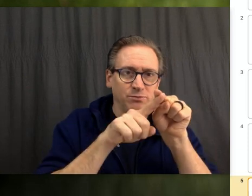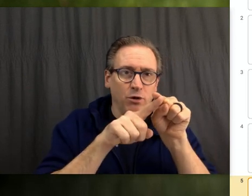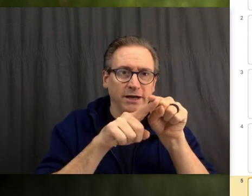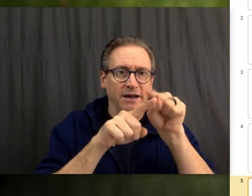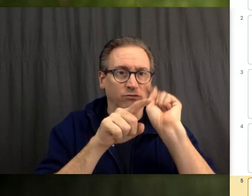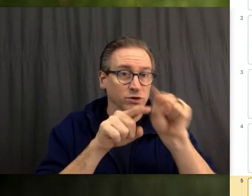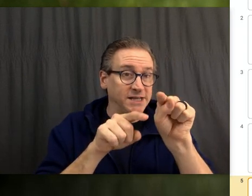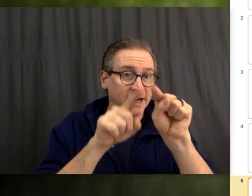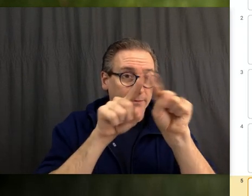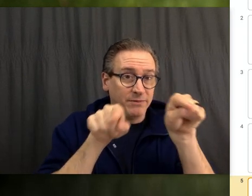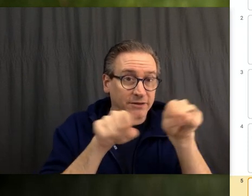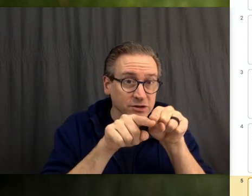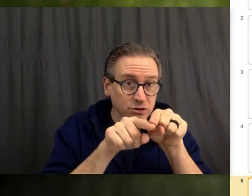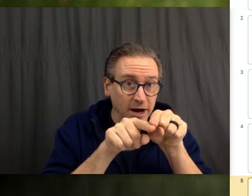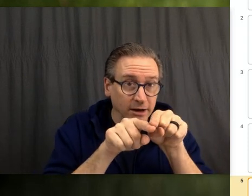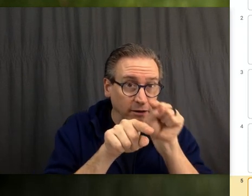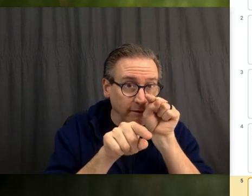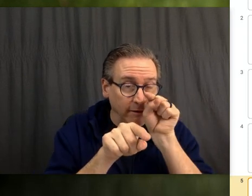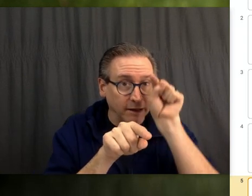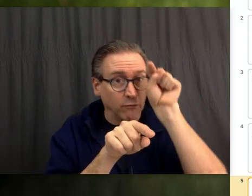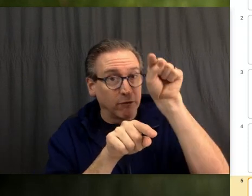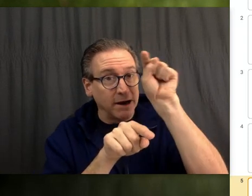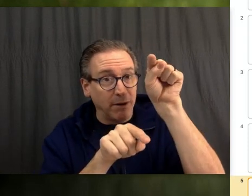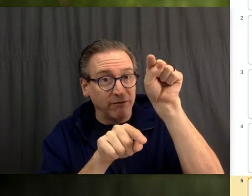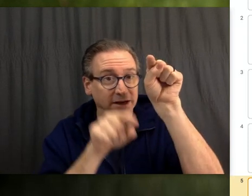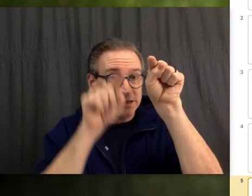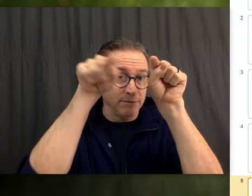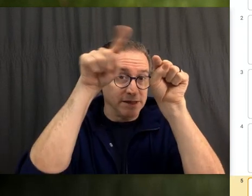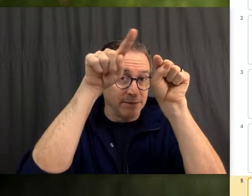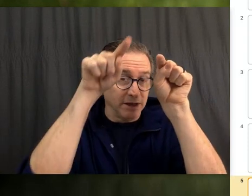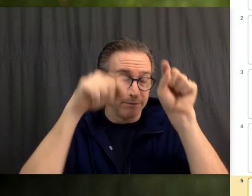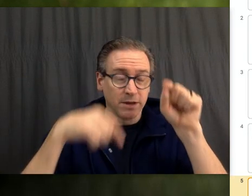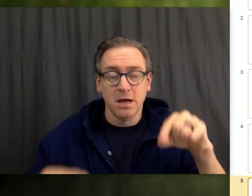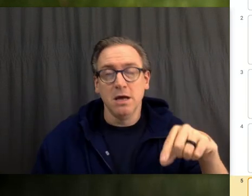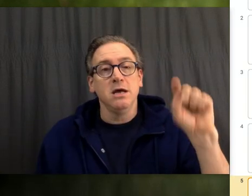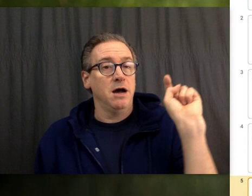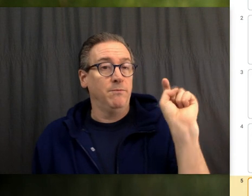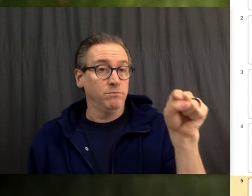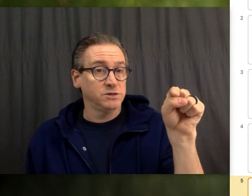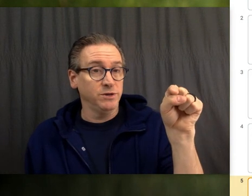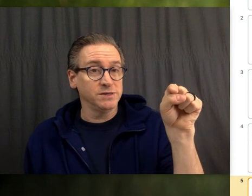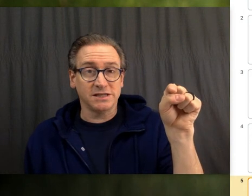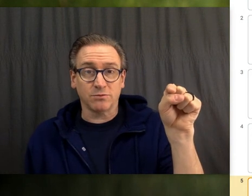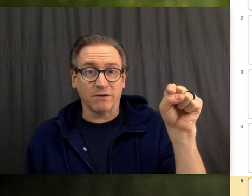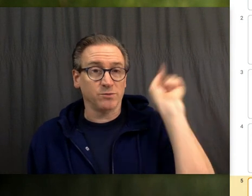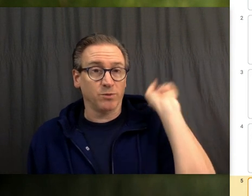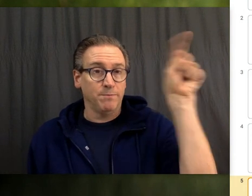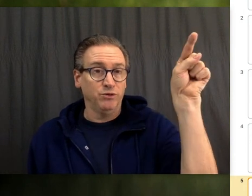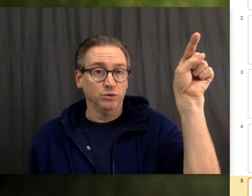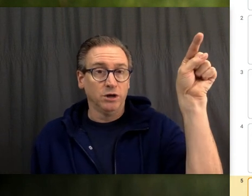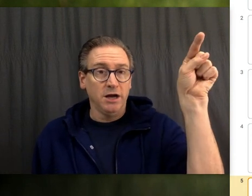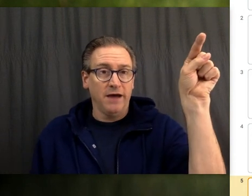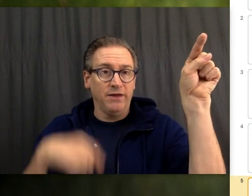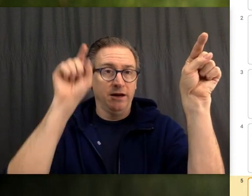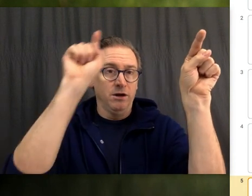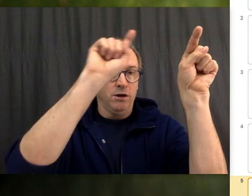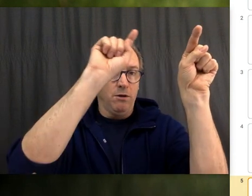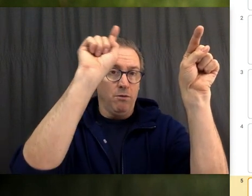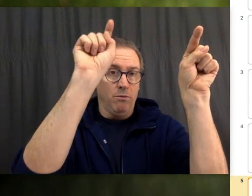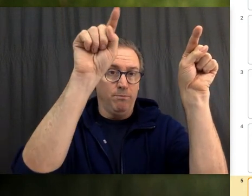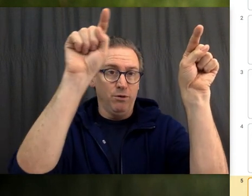reference point, and if we're setting up that there's a triangle and right above it is going to be something. So we use this as the reference point, boo, and